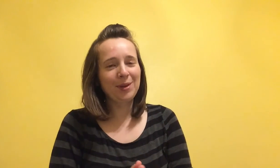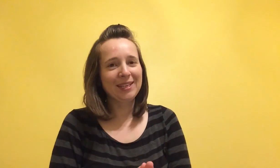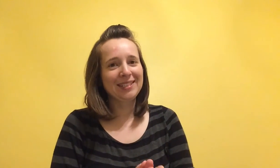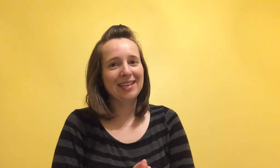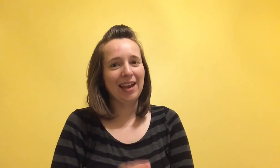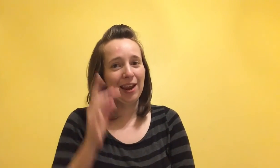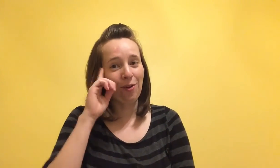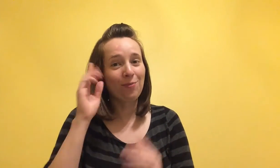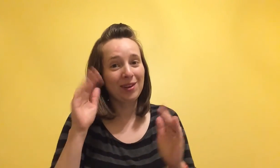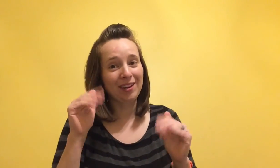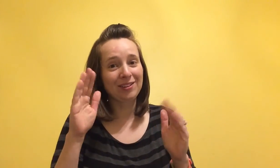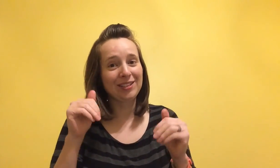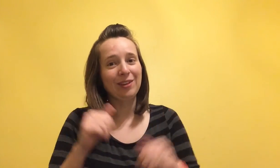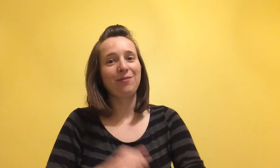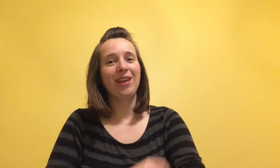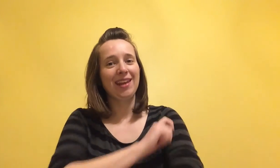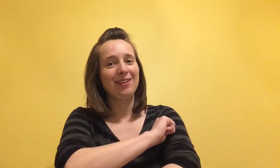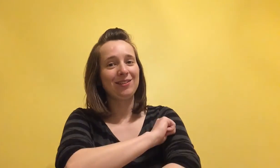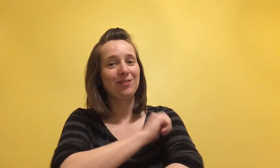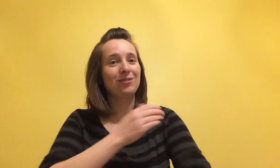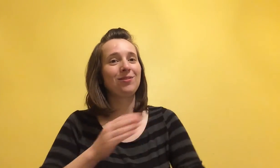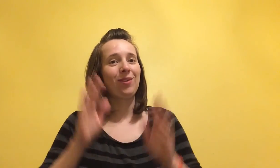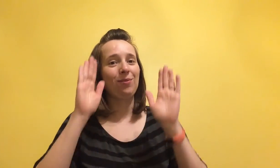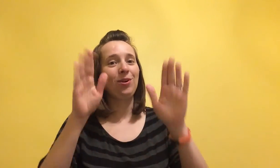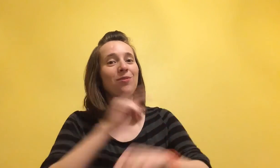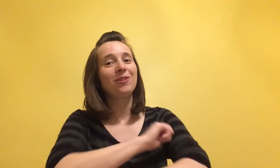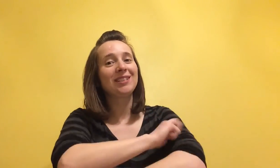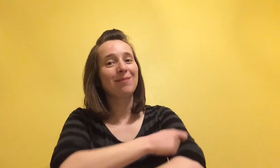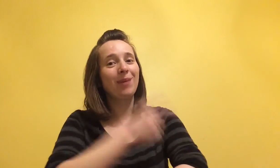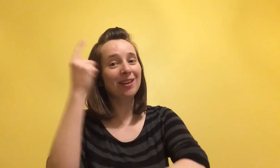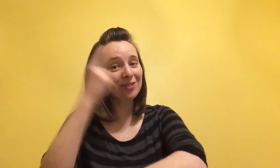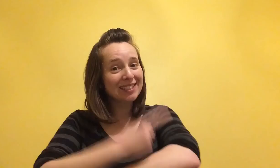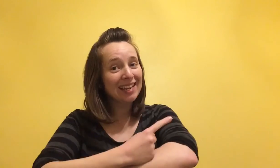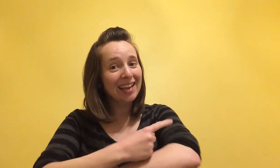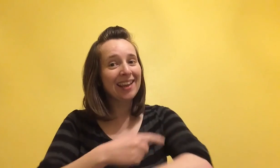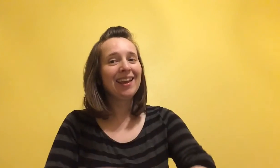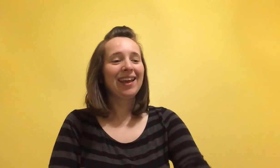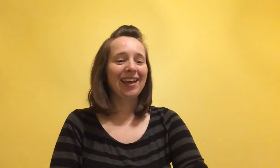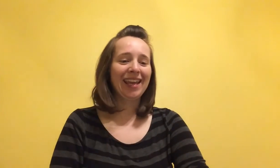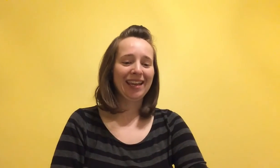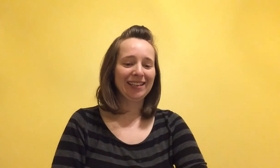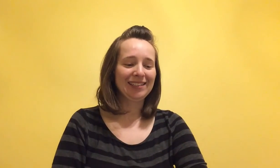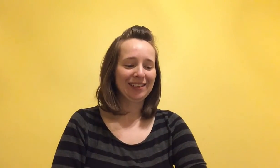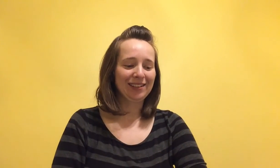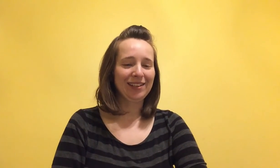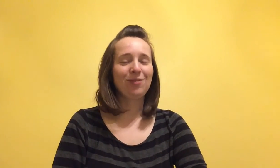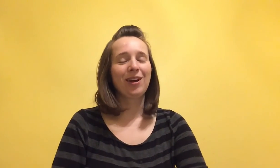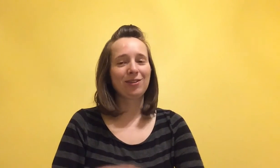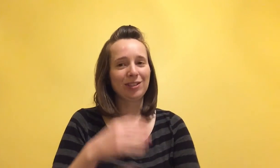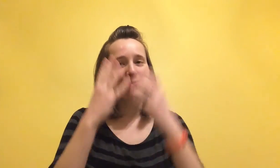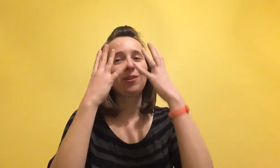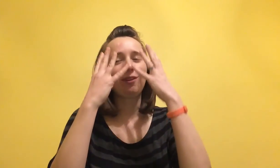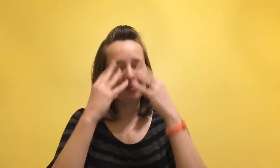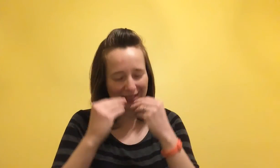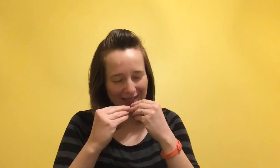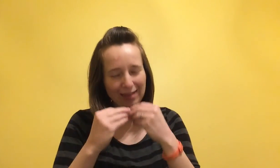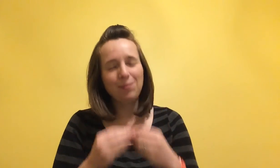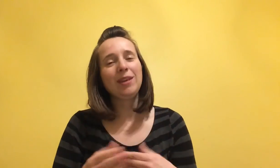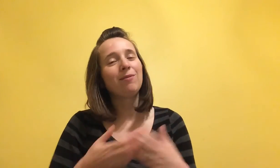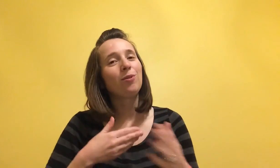But I hope you had yourself a wonderful St. Patrick's Day, and that you got yourself enough sleep, even though